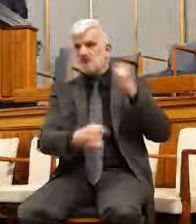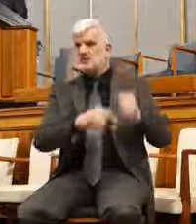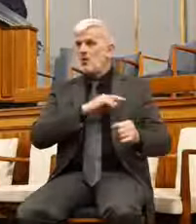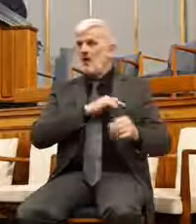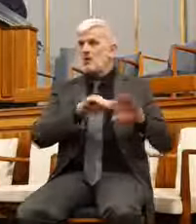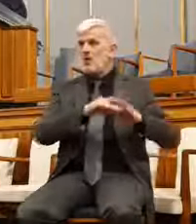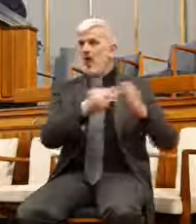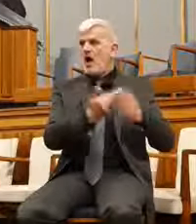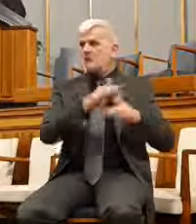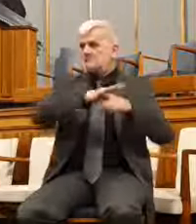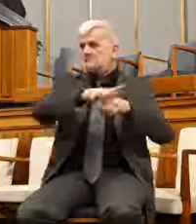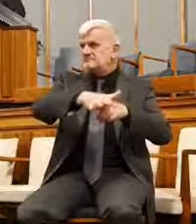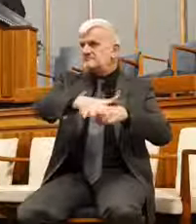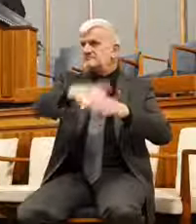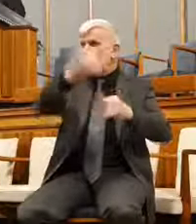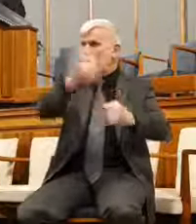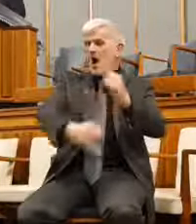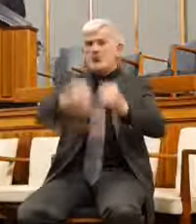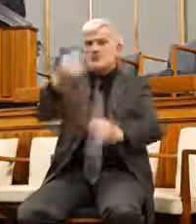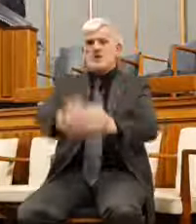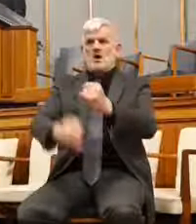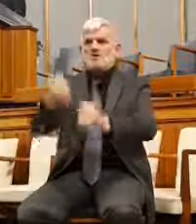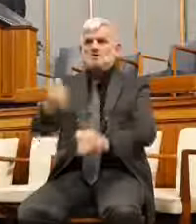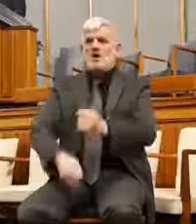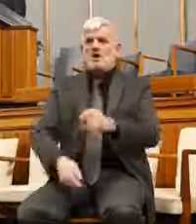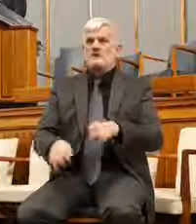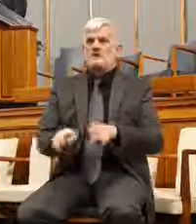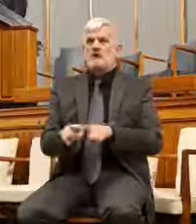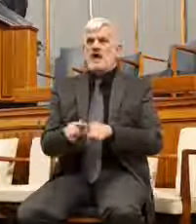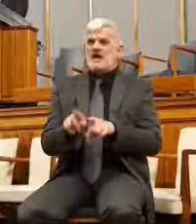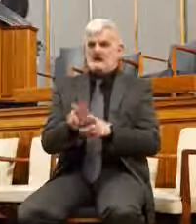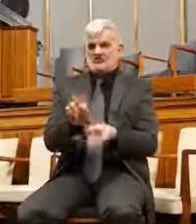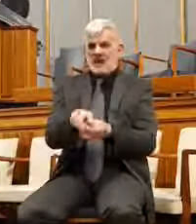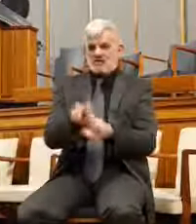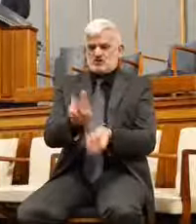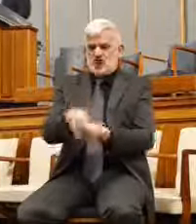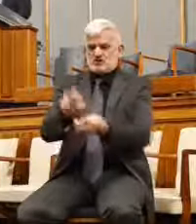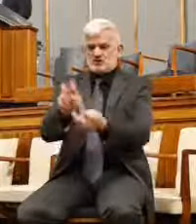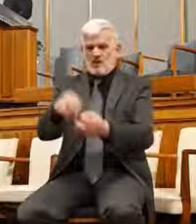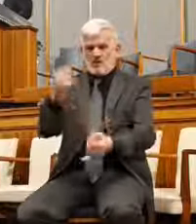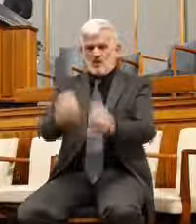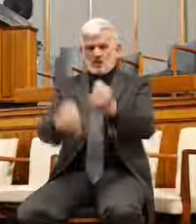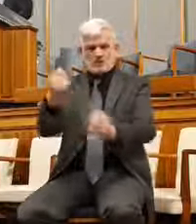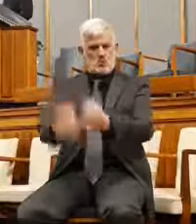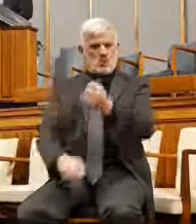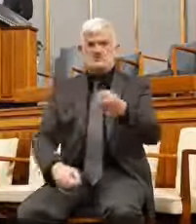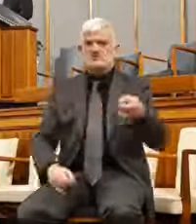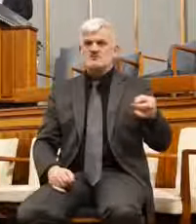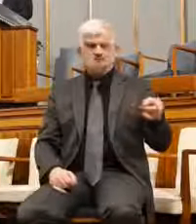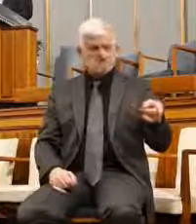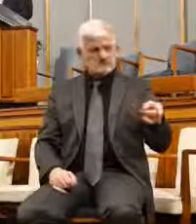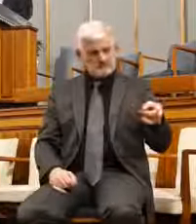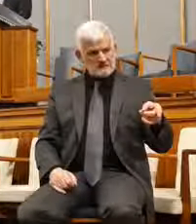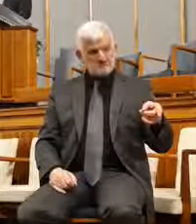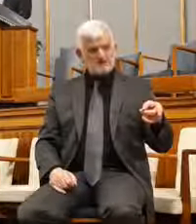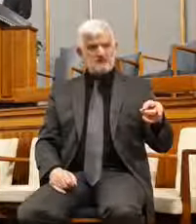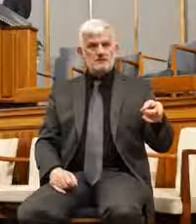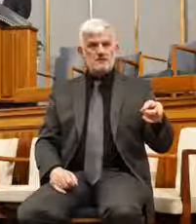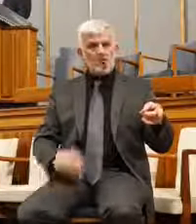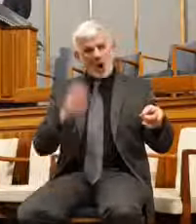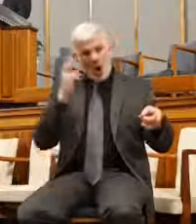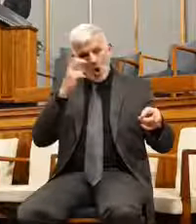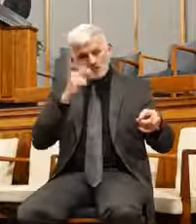and its clutches into you, so that it means everything to you. As years go by, you'll have less and less inclination,